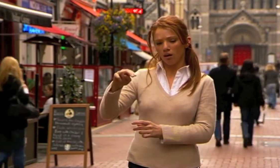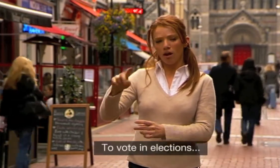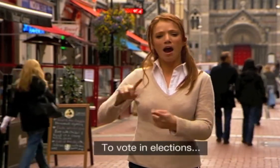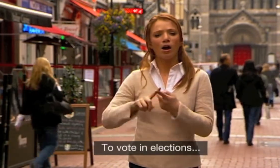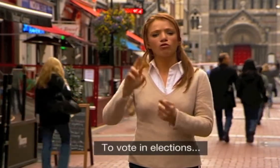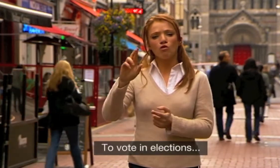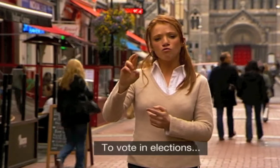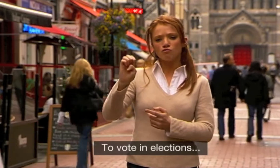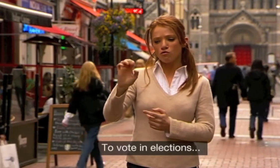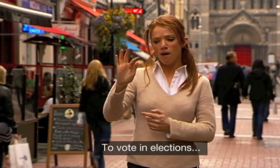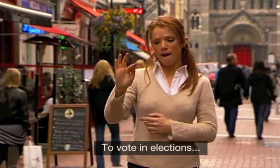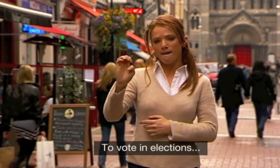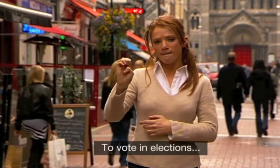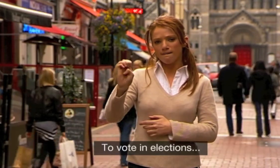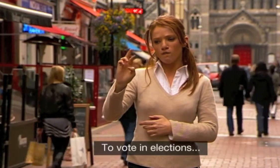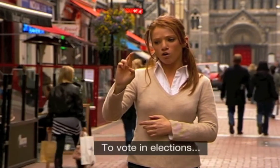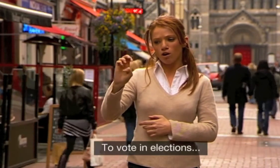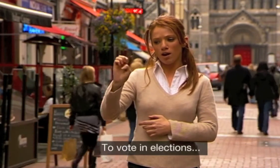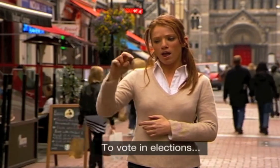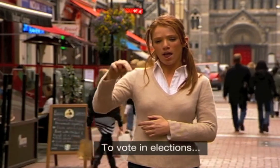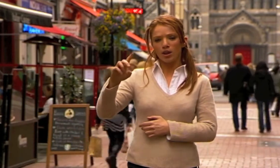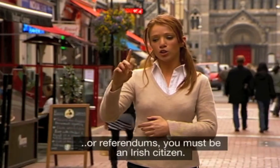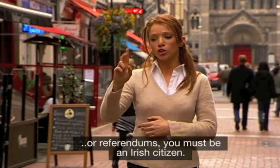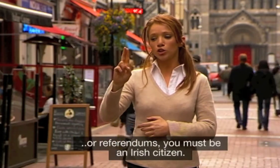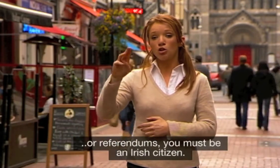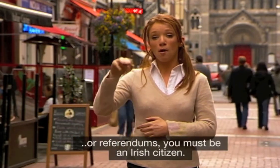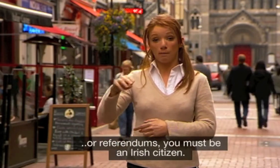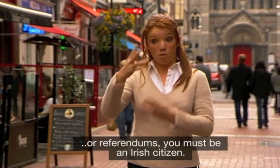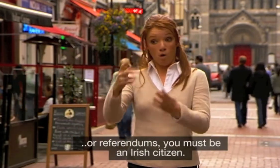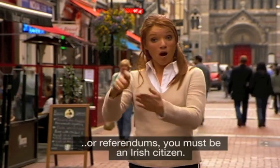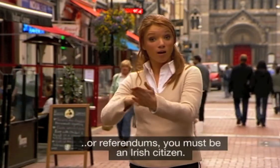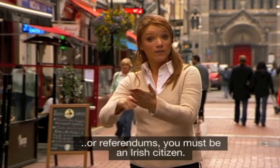To vote in elections or referendums,